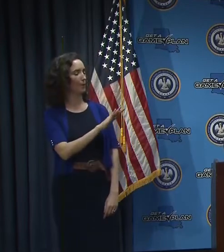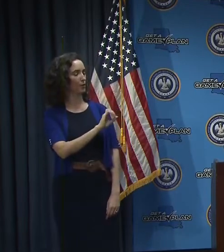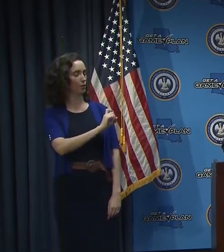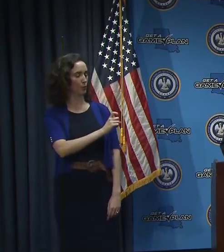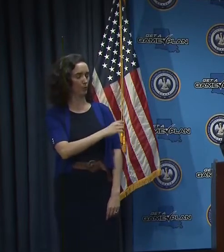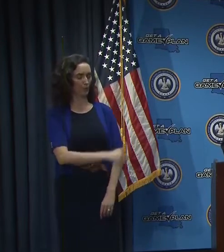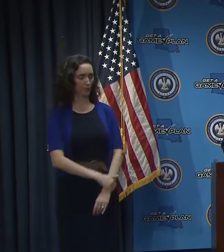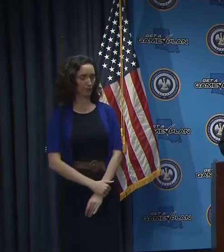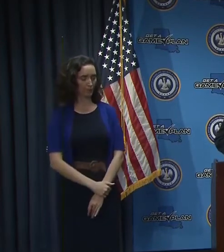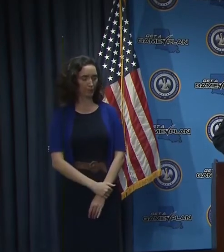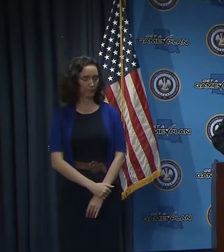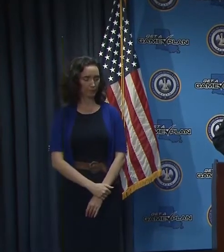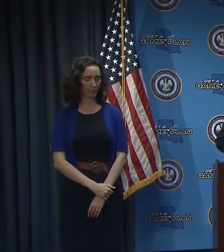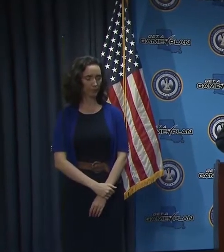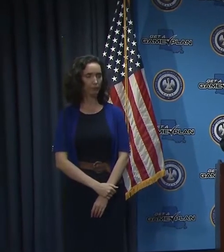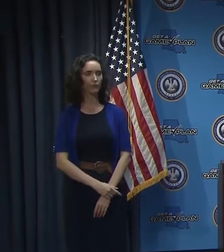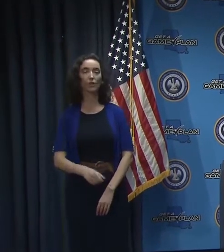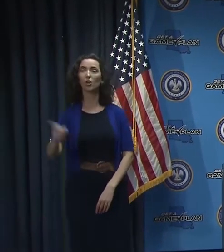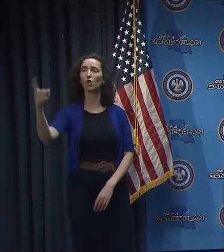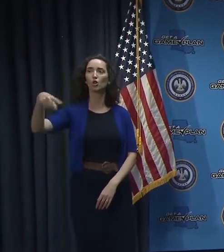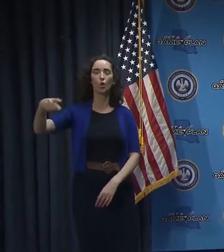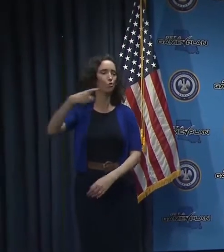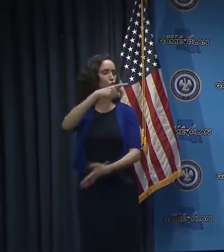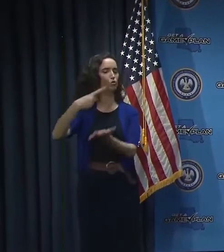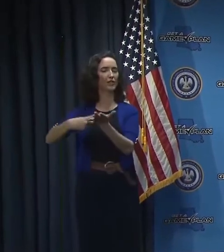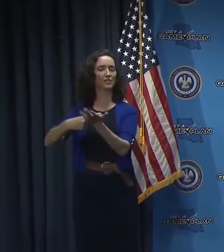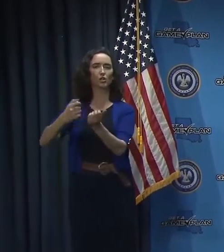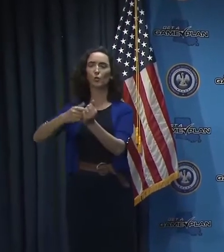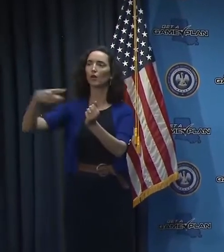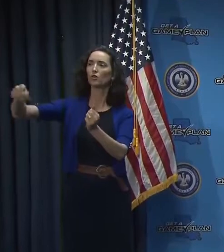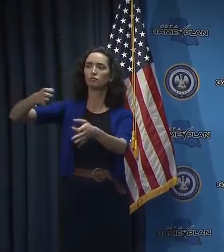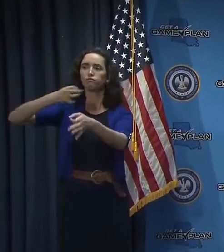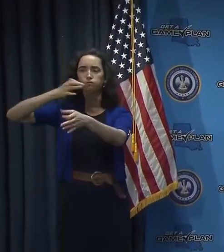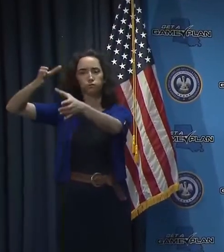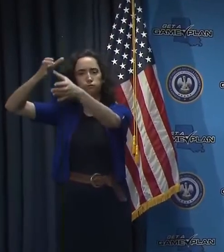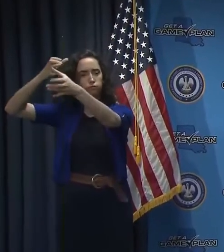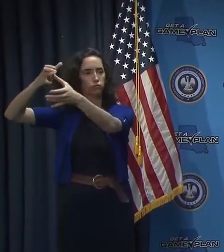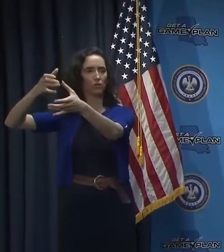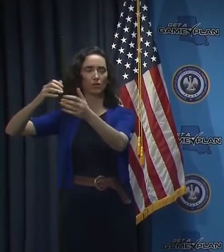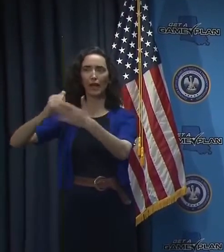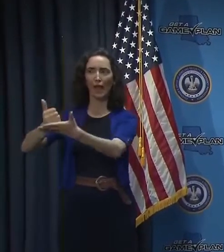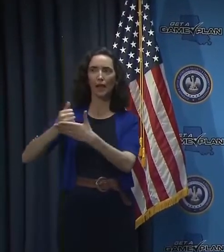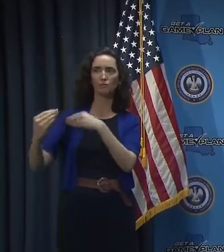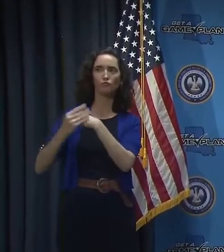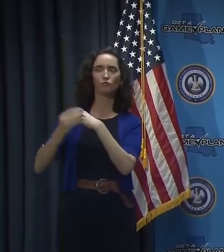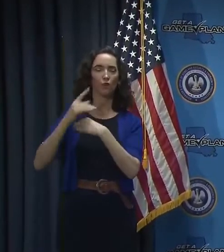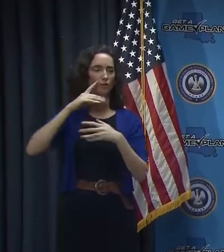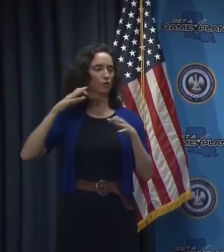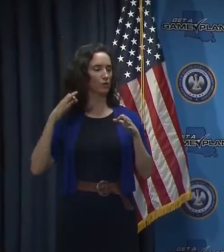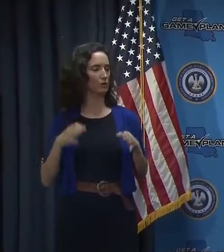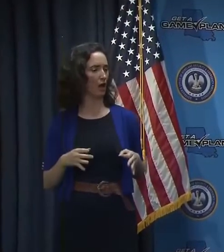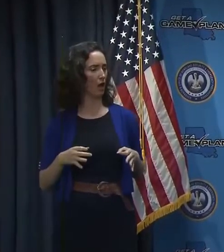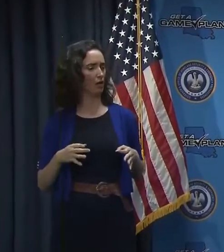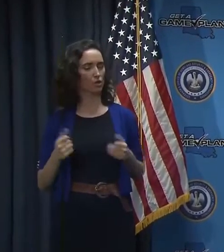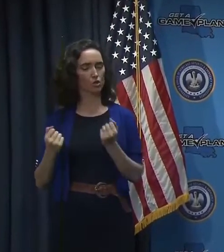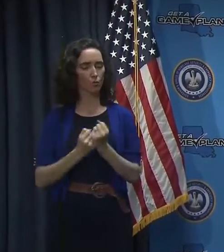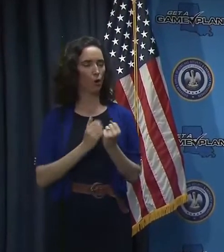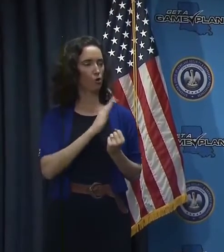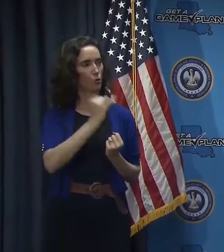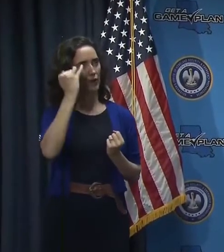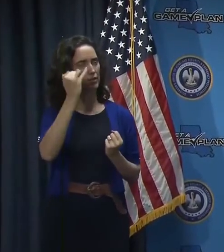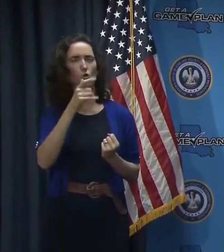Can you tell us who are these experts you were talking about who are consulting with the governor on making these decisions and supported this idea?